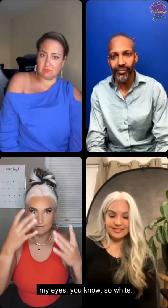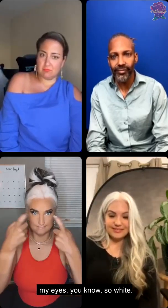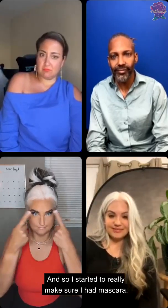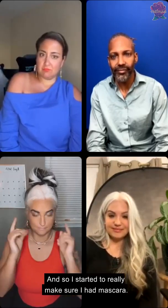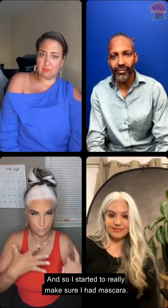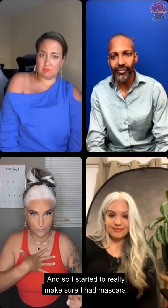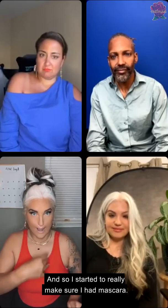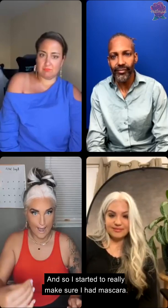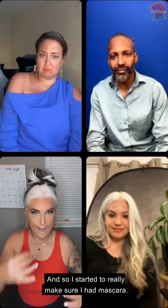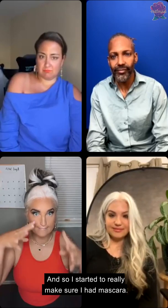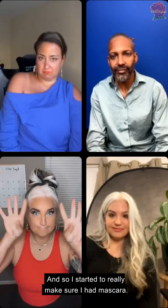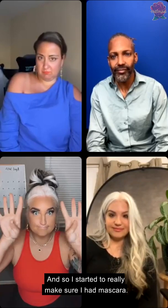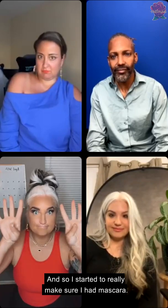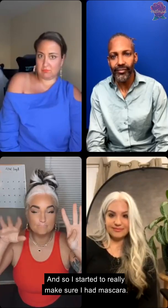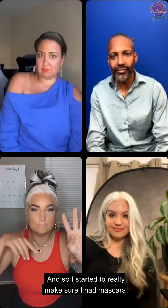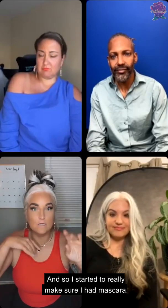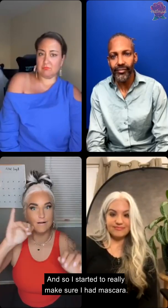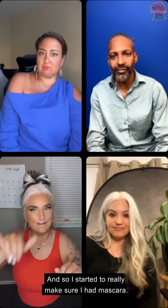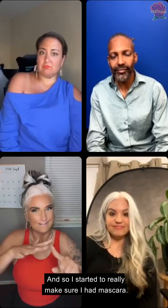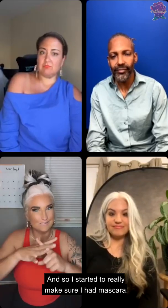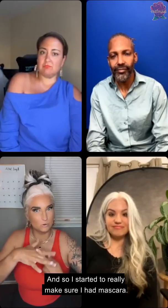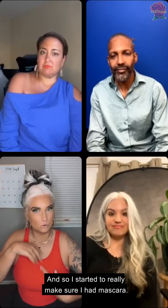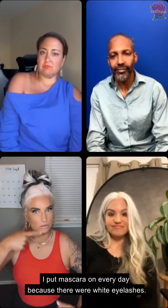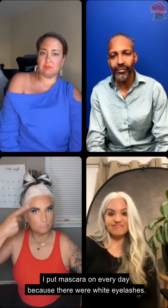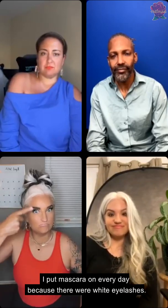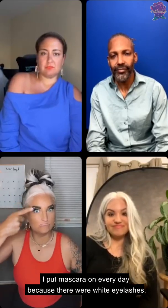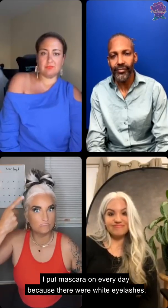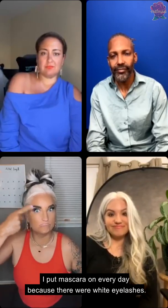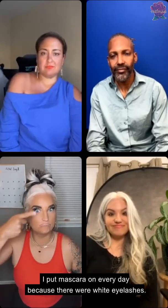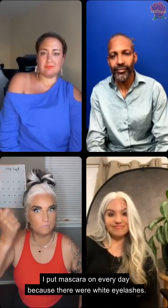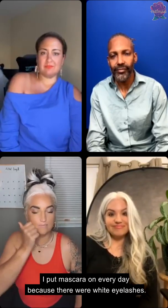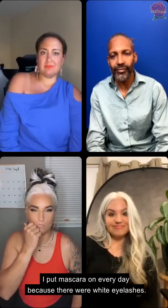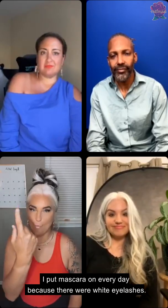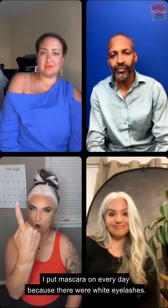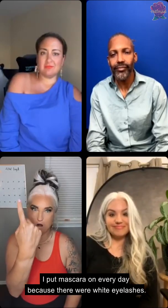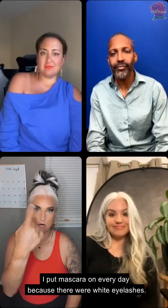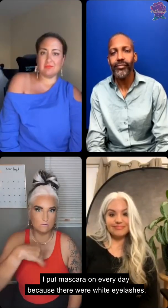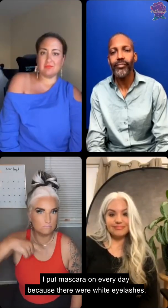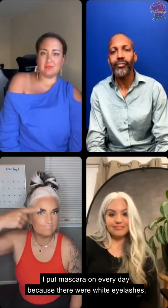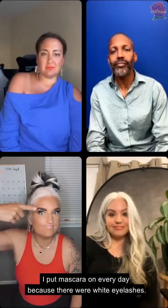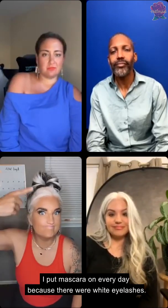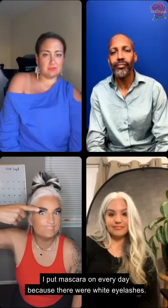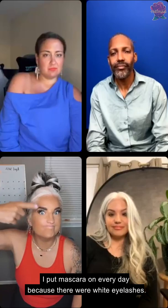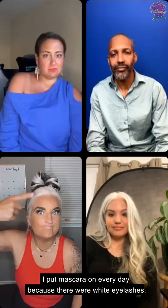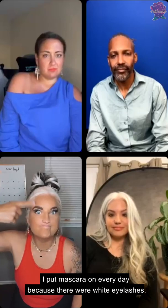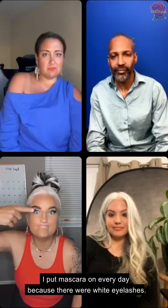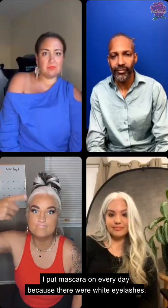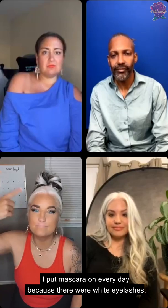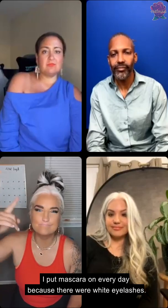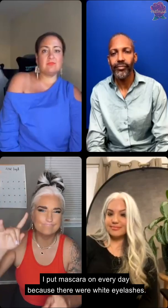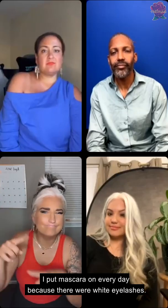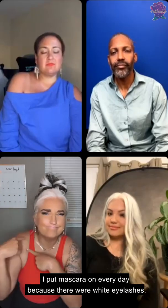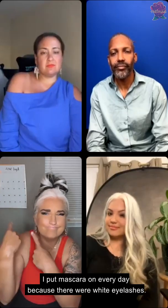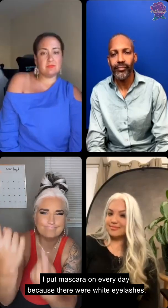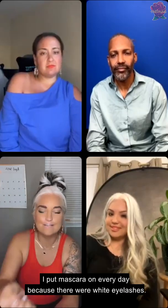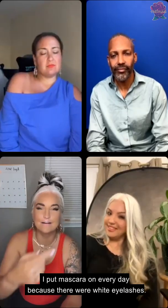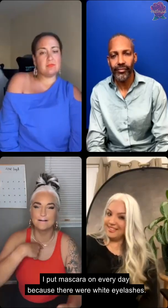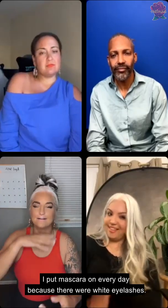eyes, so white. And so I started to really make sure I had mascara. I put mascara on every day because they were